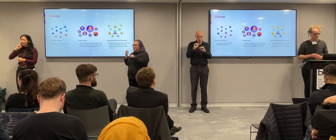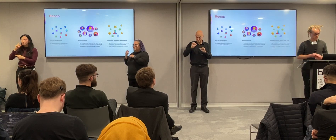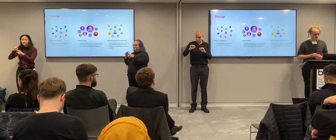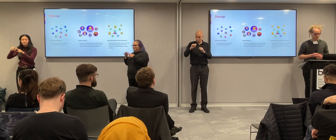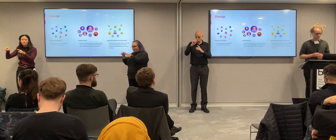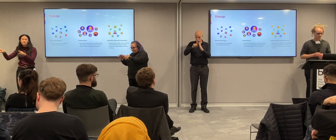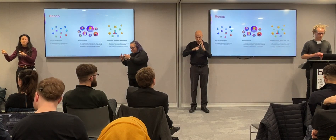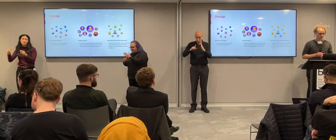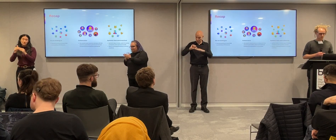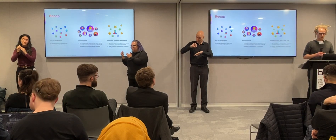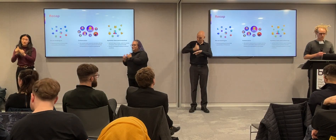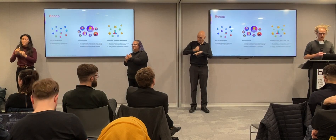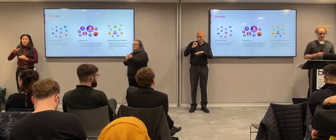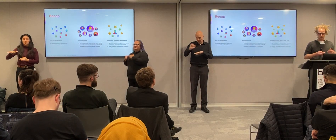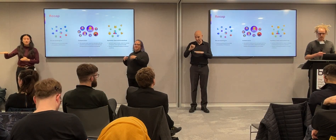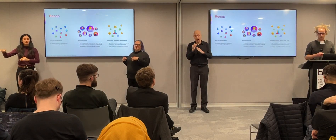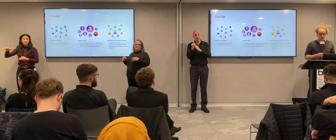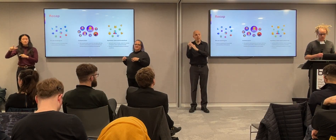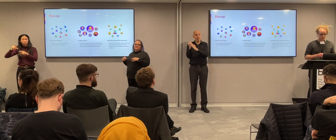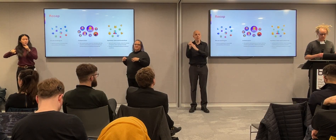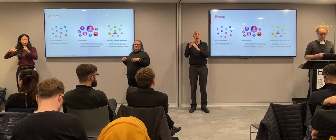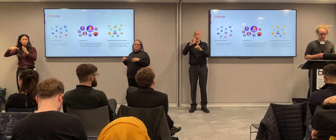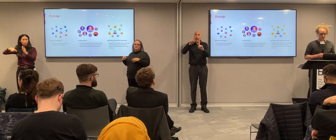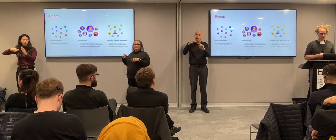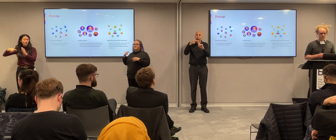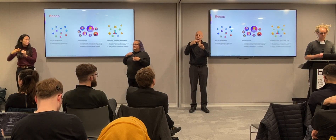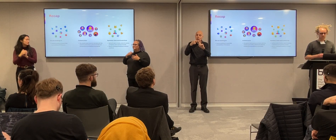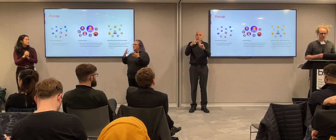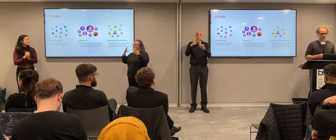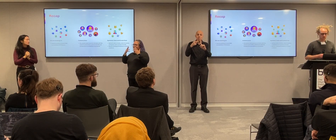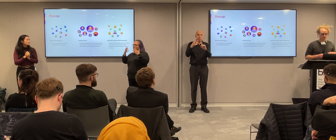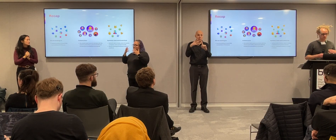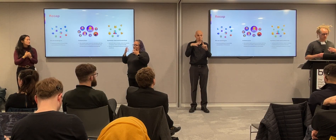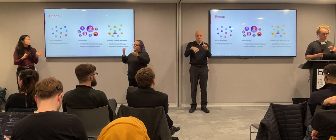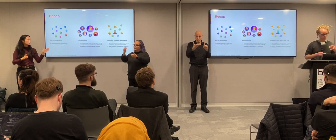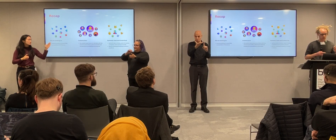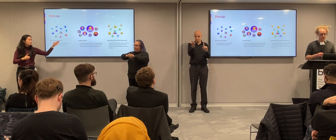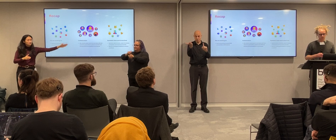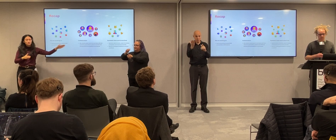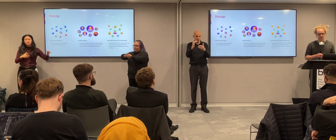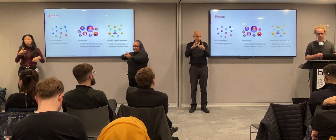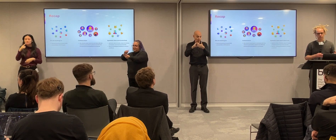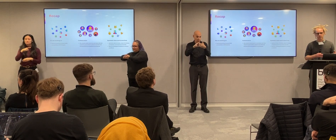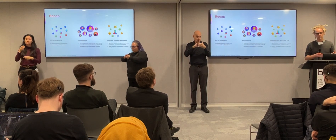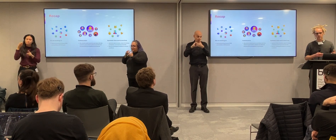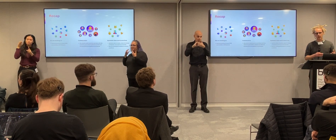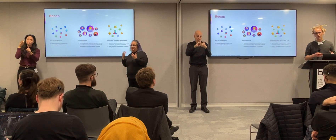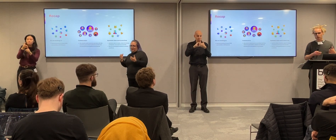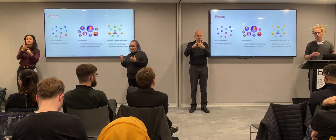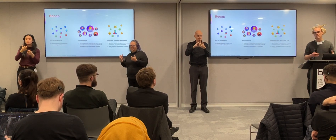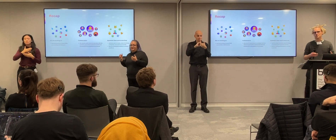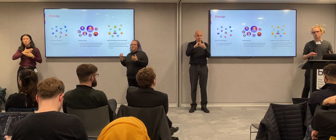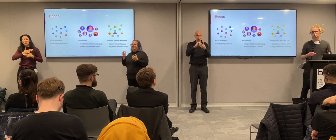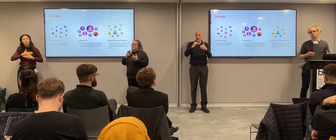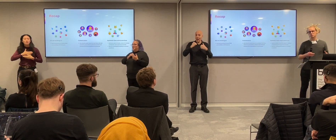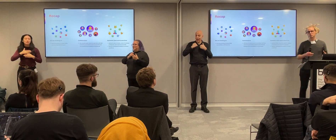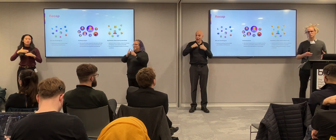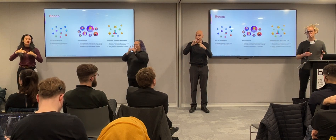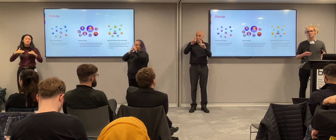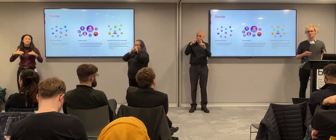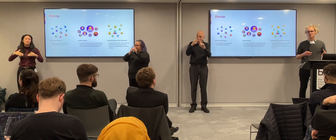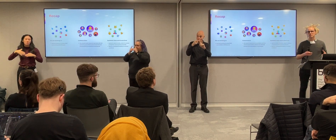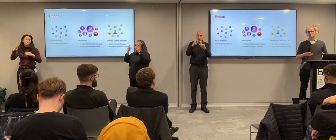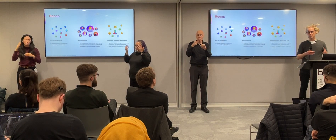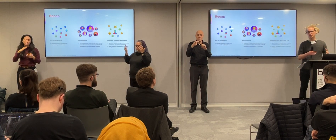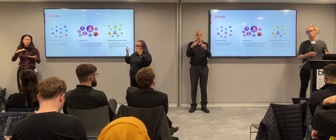projects. We are aiming for collaboration. So we do want to kind of, our goal is